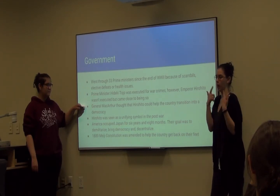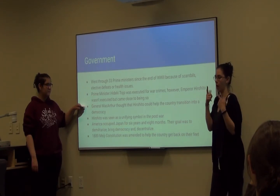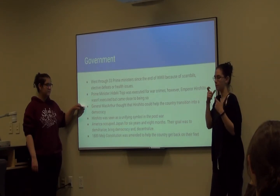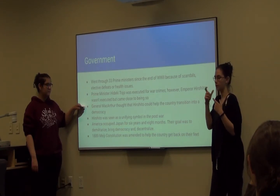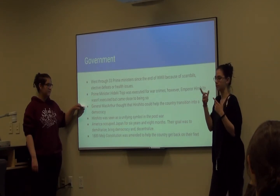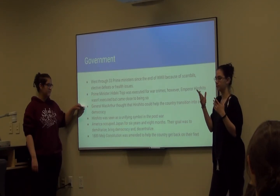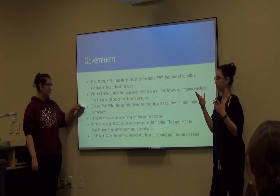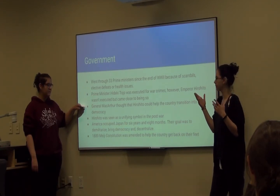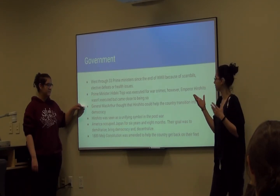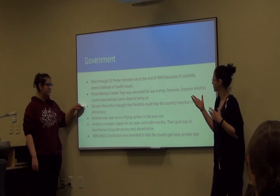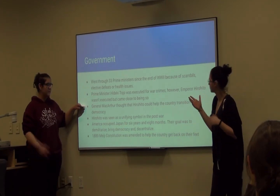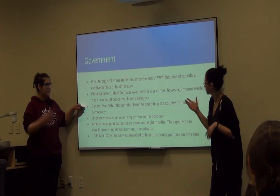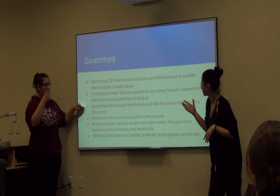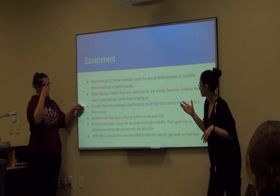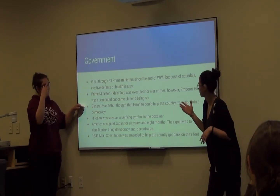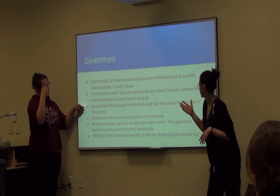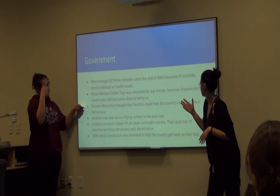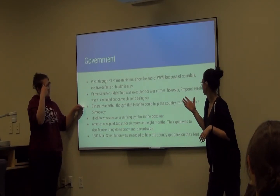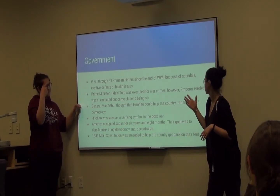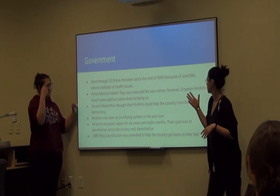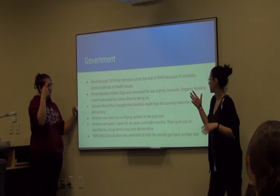felt like it was important to keep him alive